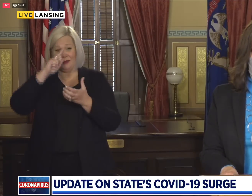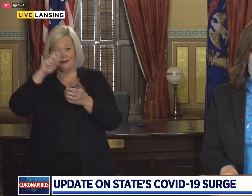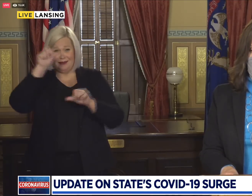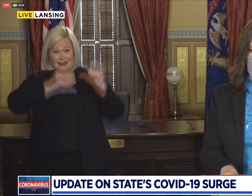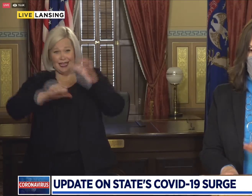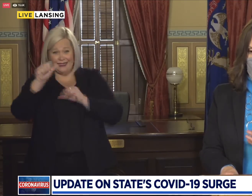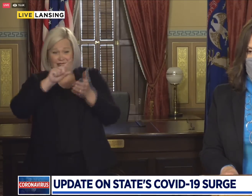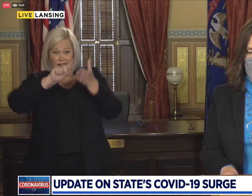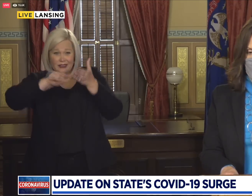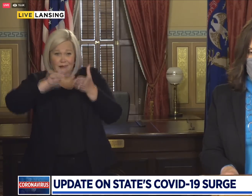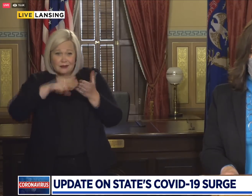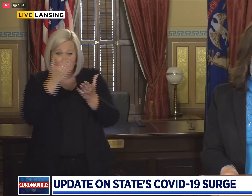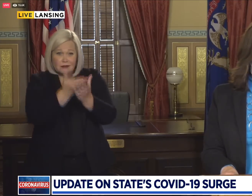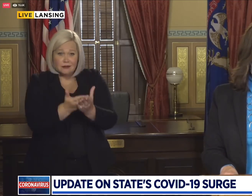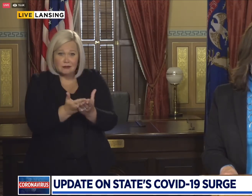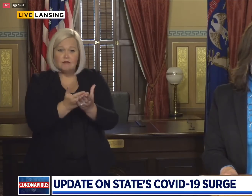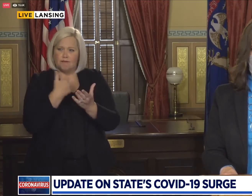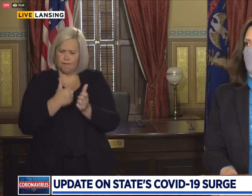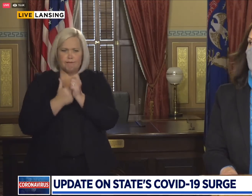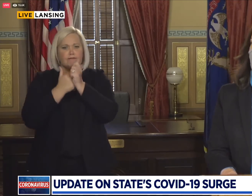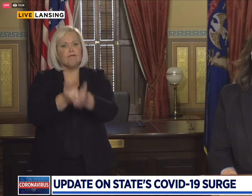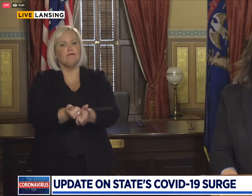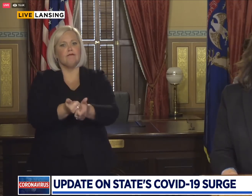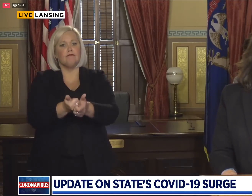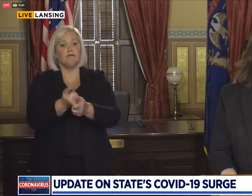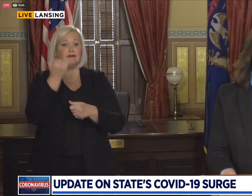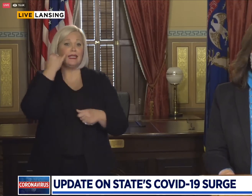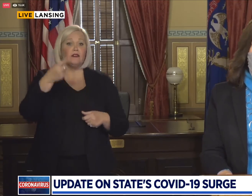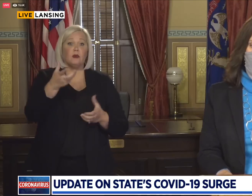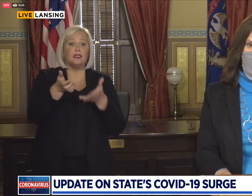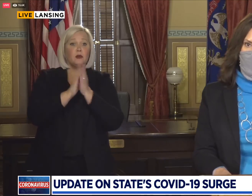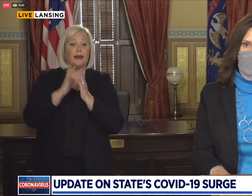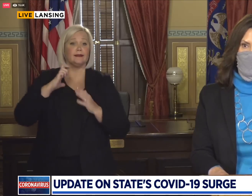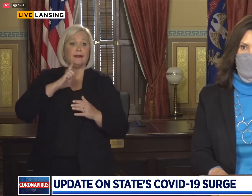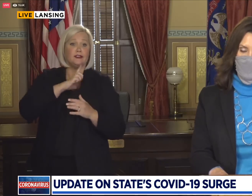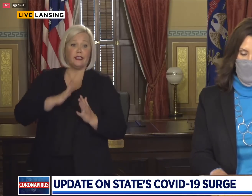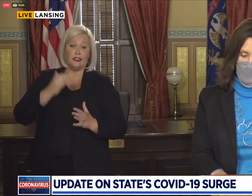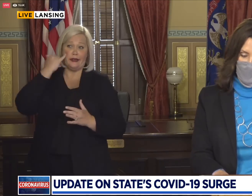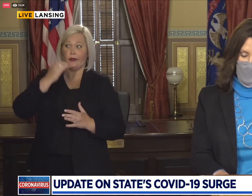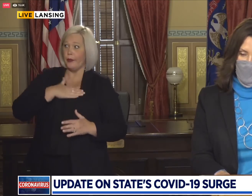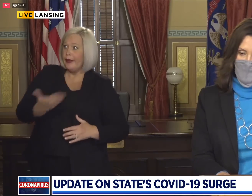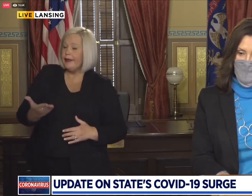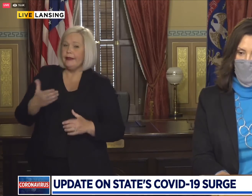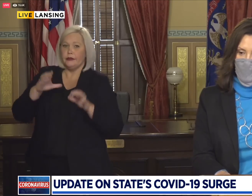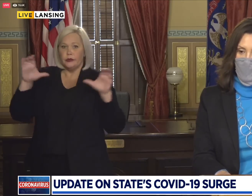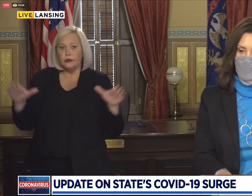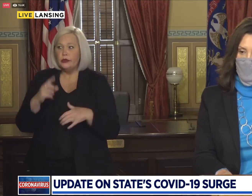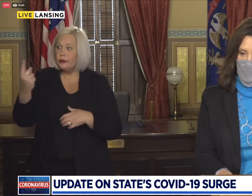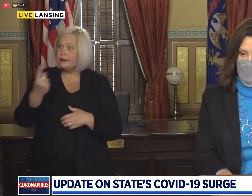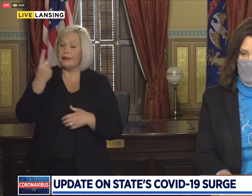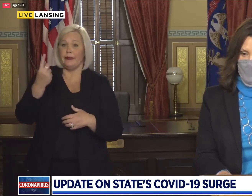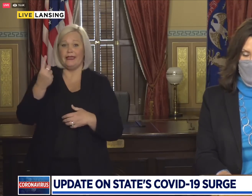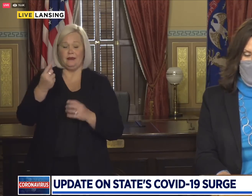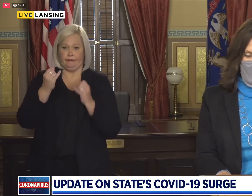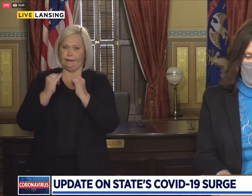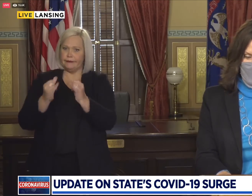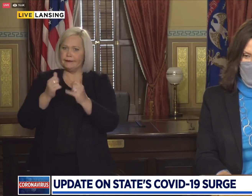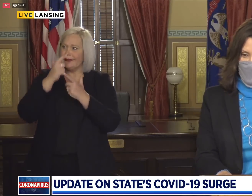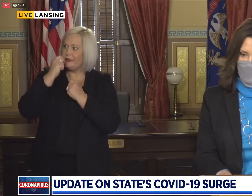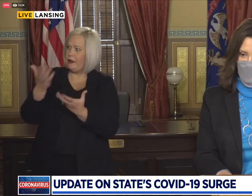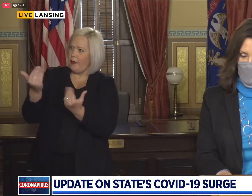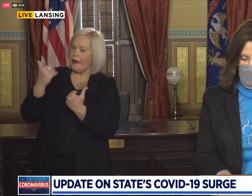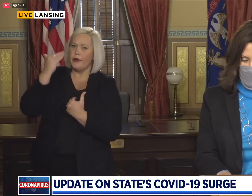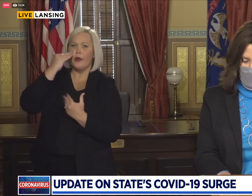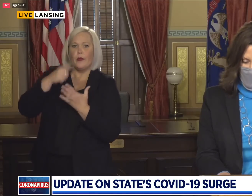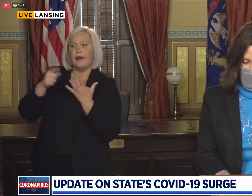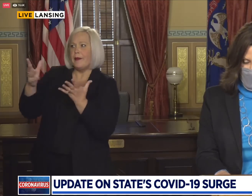But if you want to ask the legislature if they've got some additional actions they're willing or interested in taking, I too would be interested in the answer, because I've